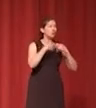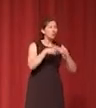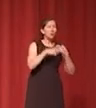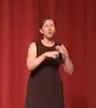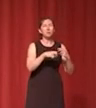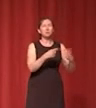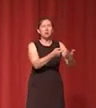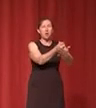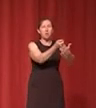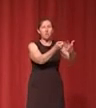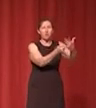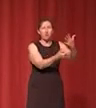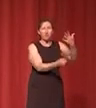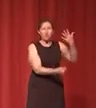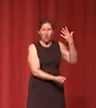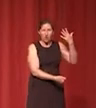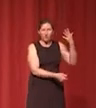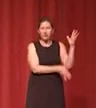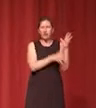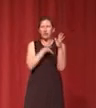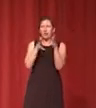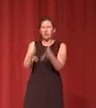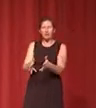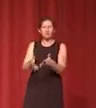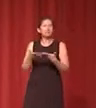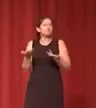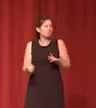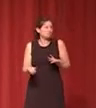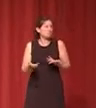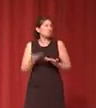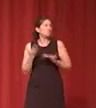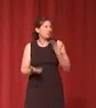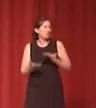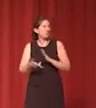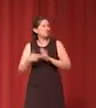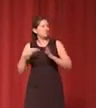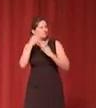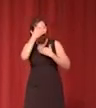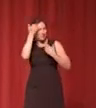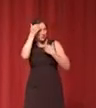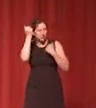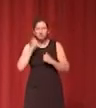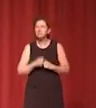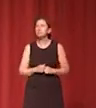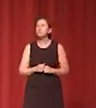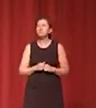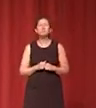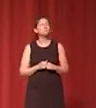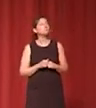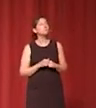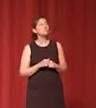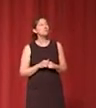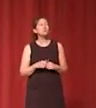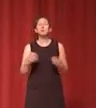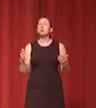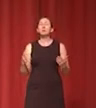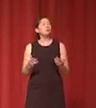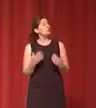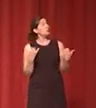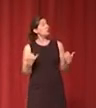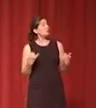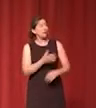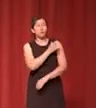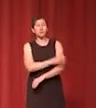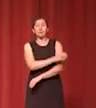slide. So when we do a brain scan in clinic, as of what our clinical practice is right now, so if